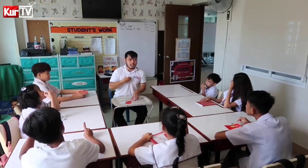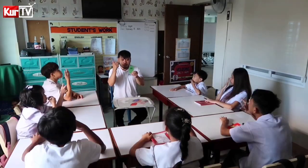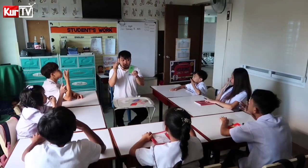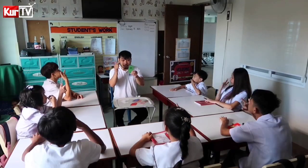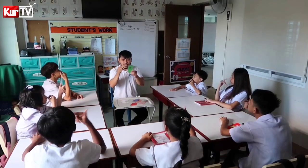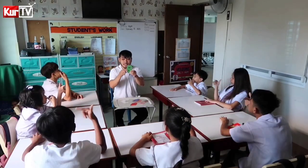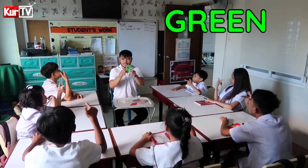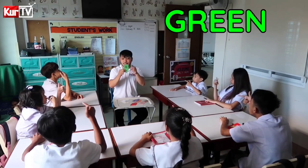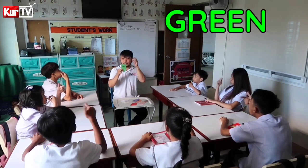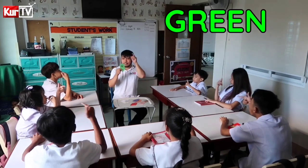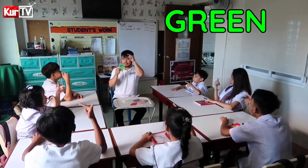green.